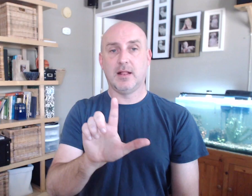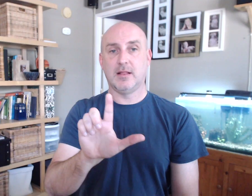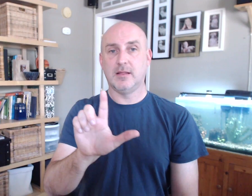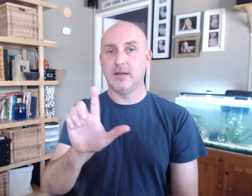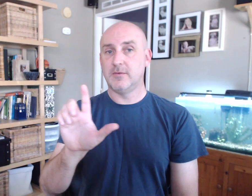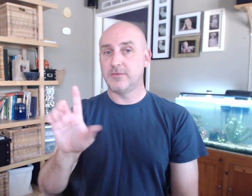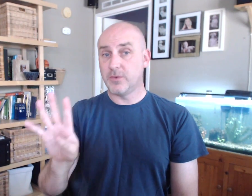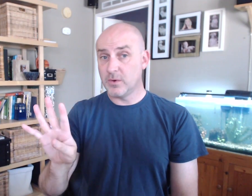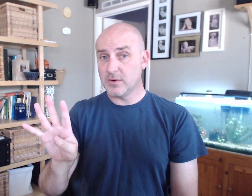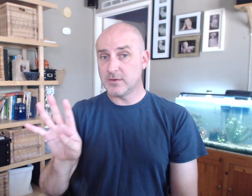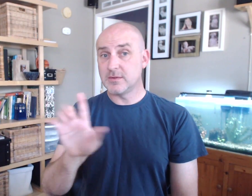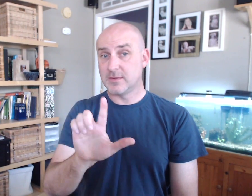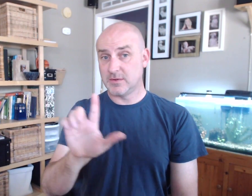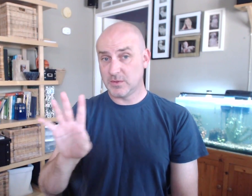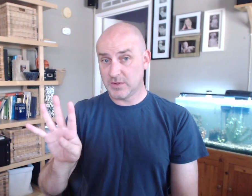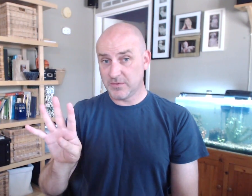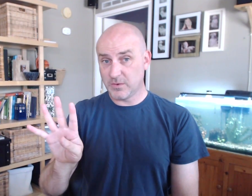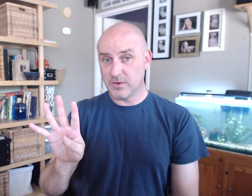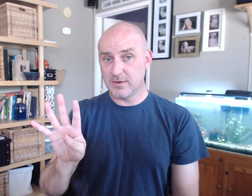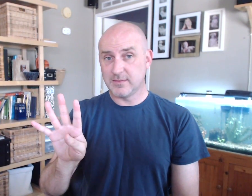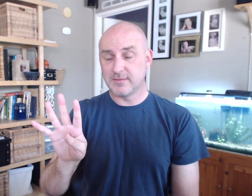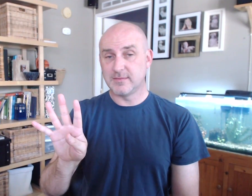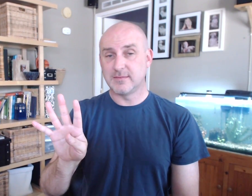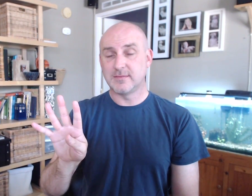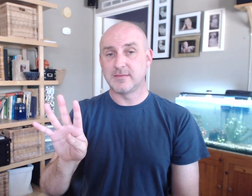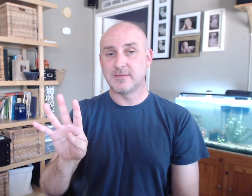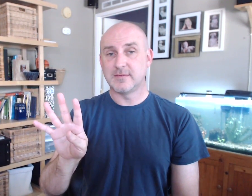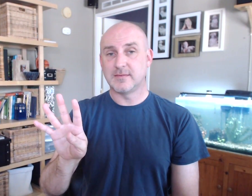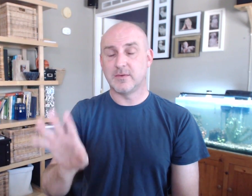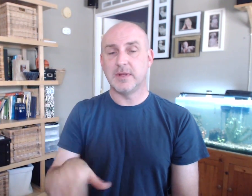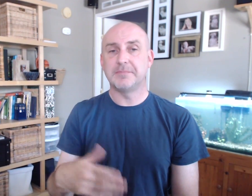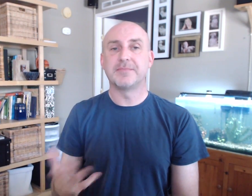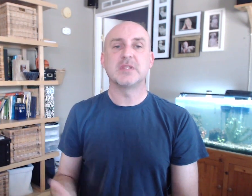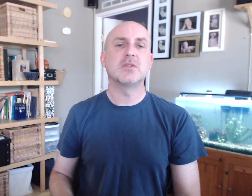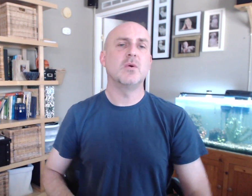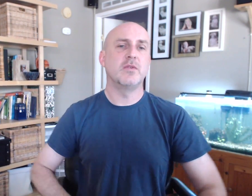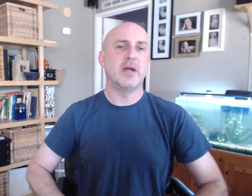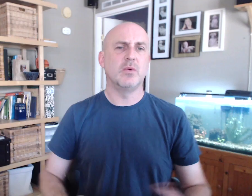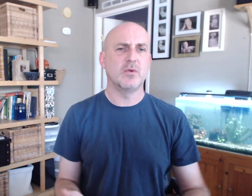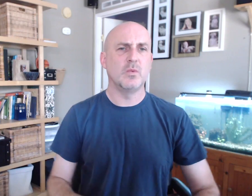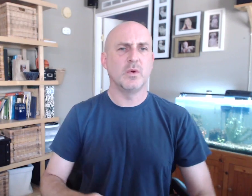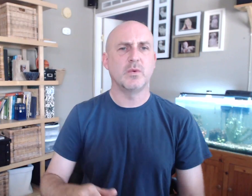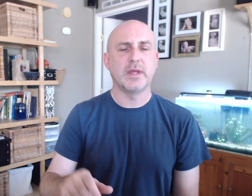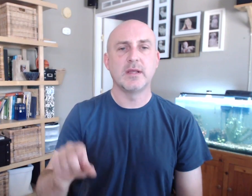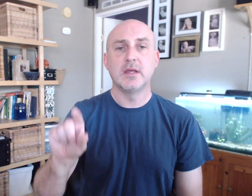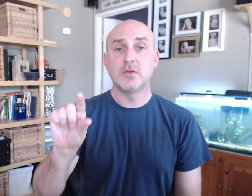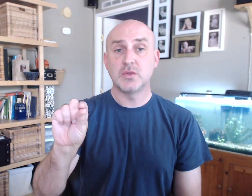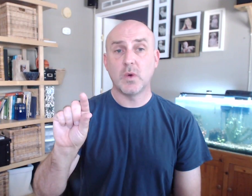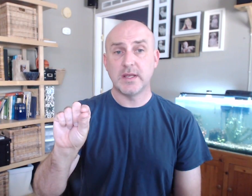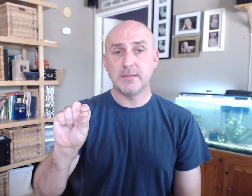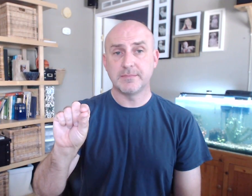L and 4, 24. Alright, let's go over that real quick. 20,